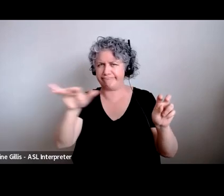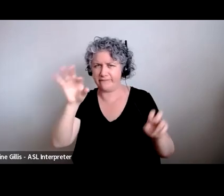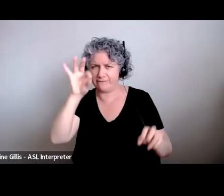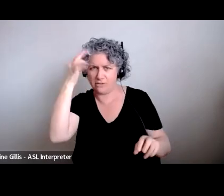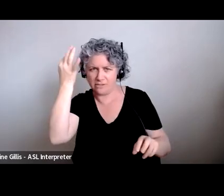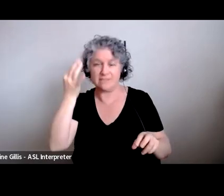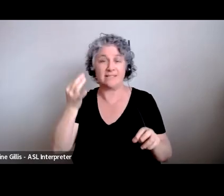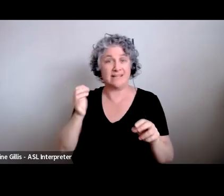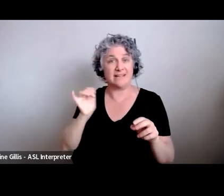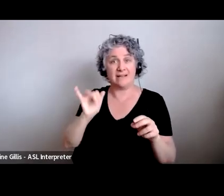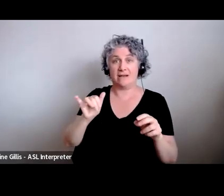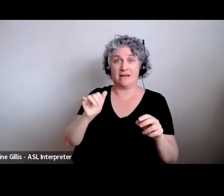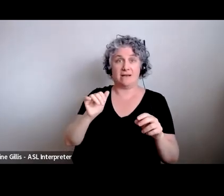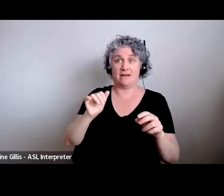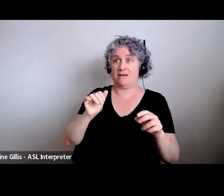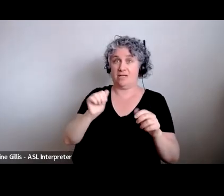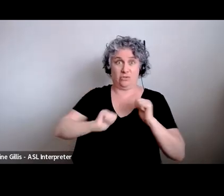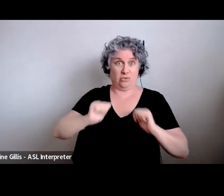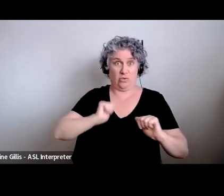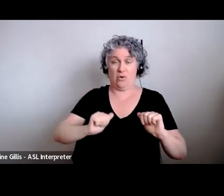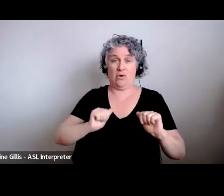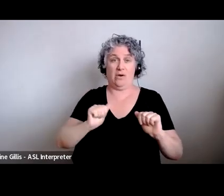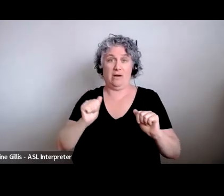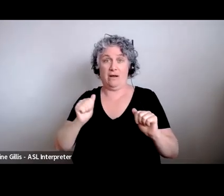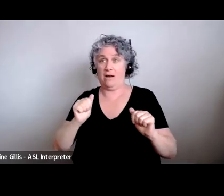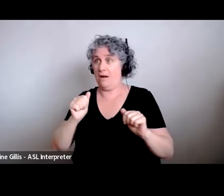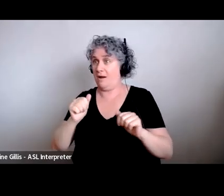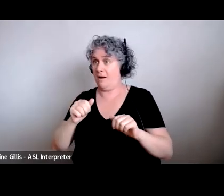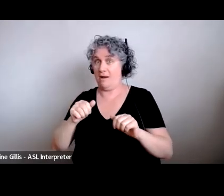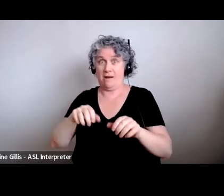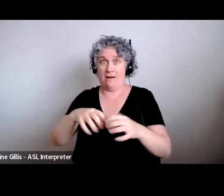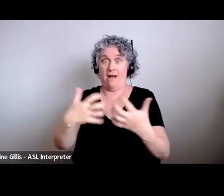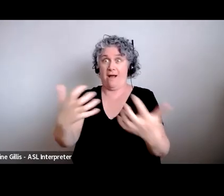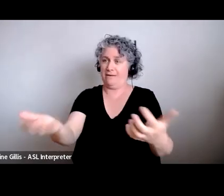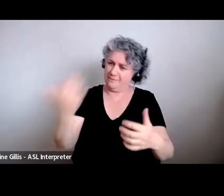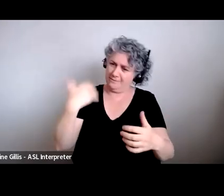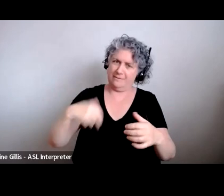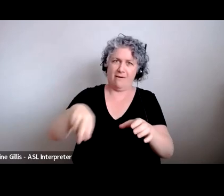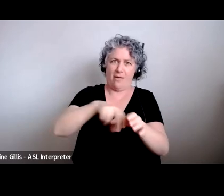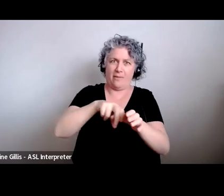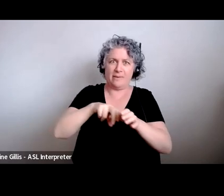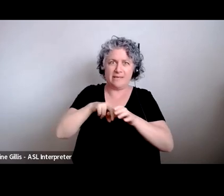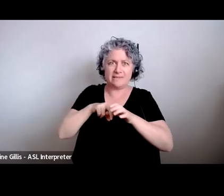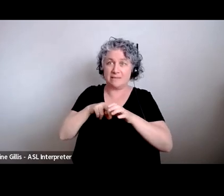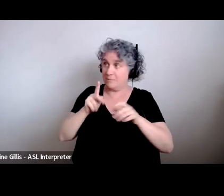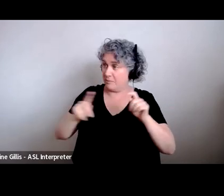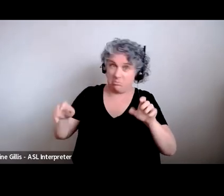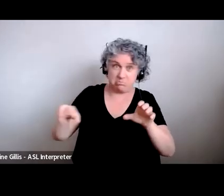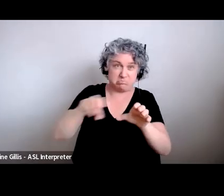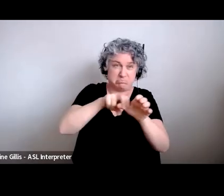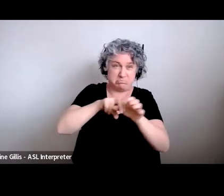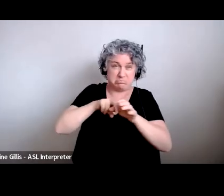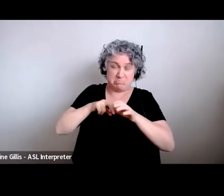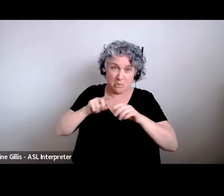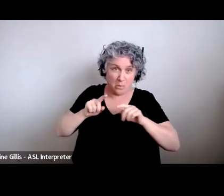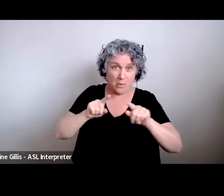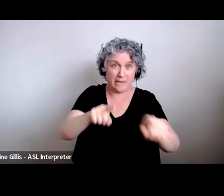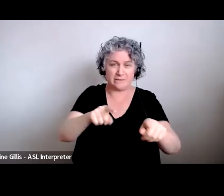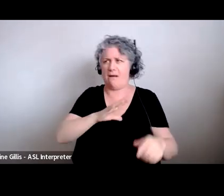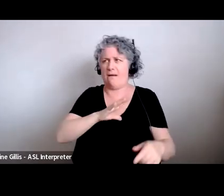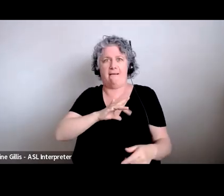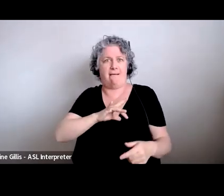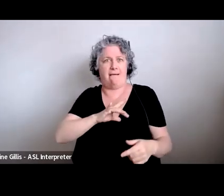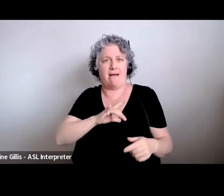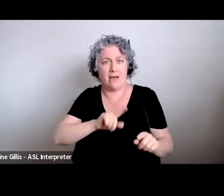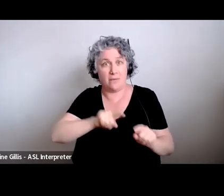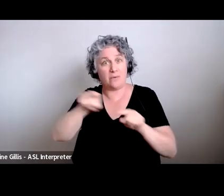the audience on the bus, and everybody's like, no one's going to get on the bus. I'm like, everybody got on. I was surprised. Everybody got on the bus and went to